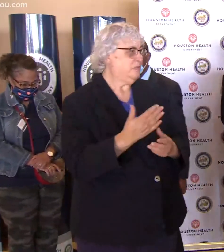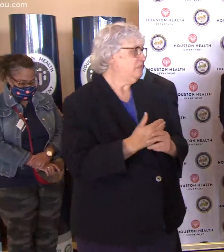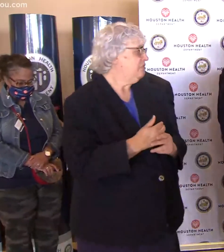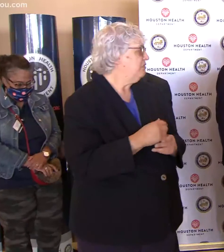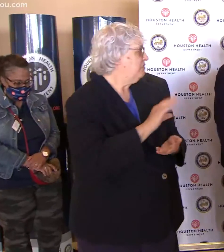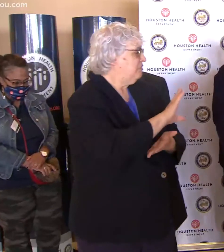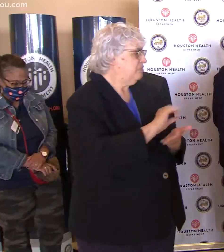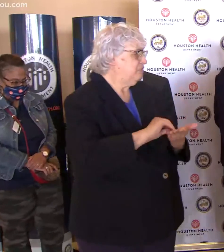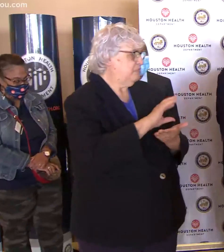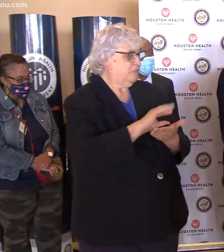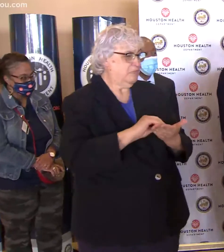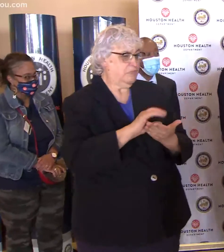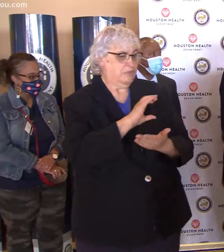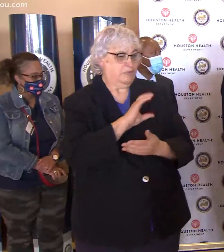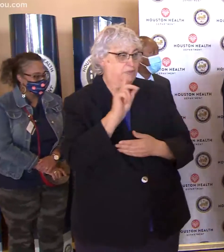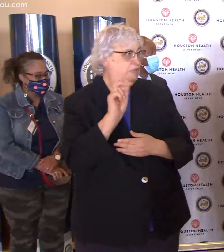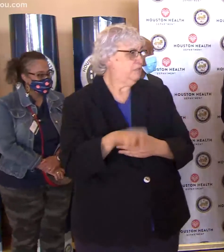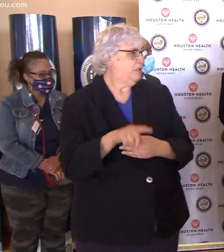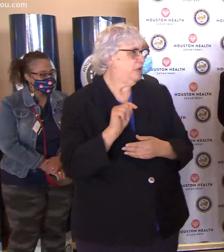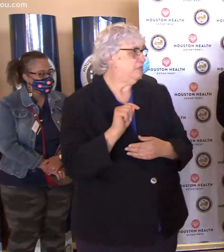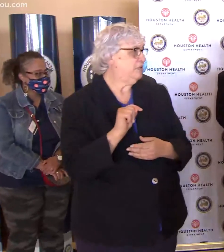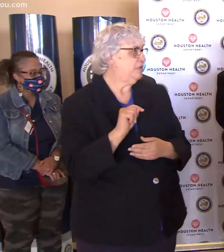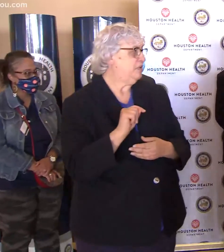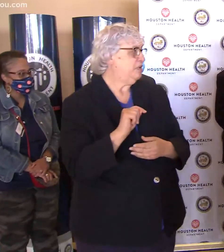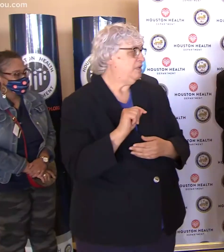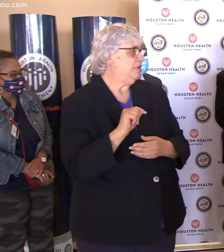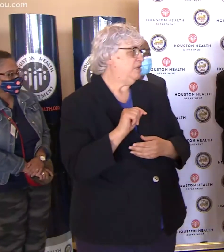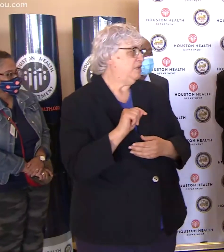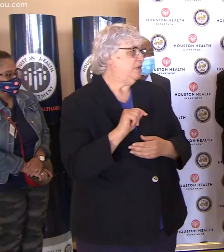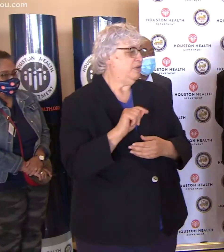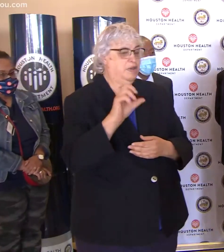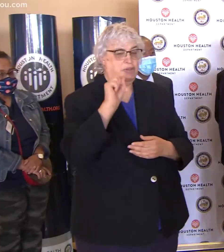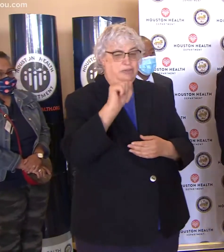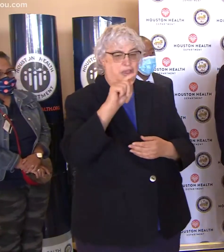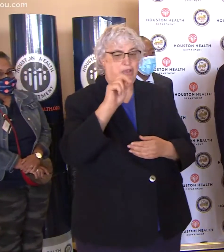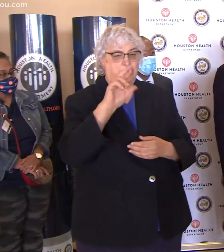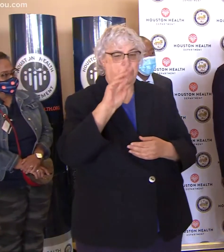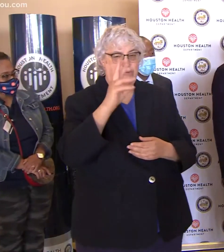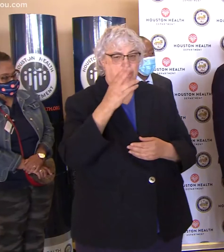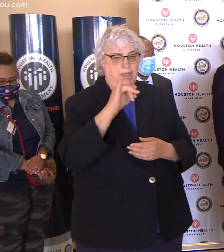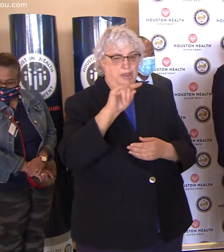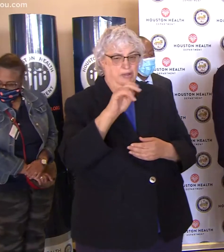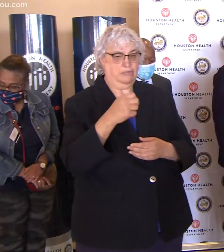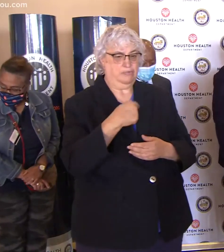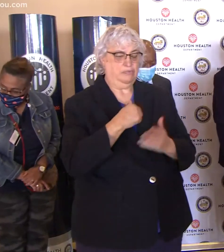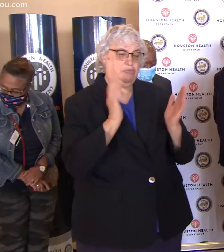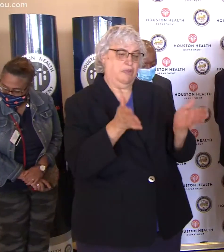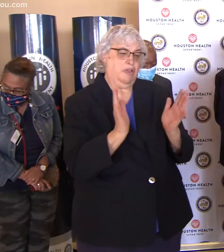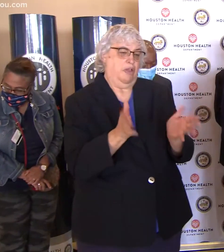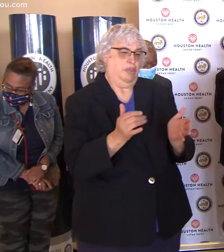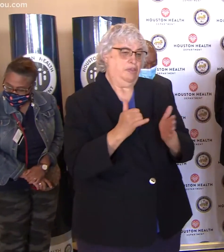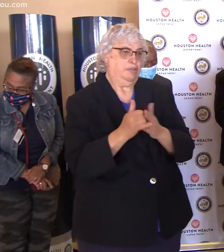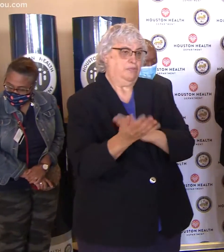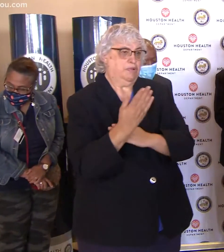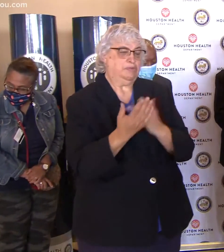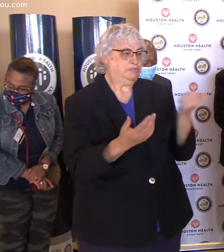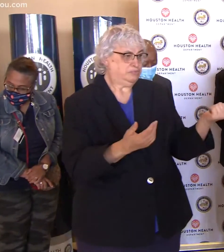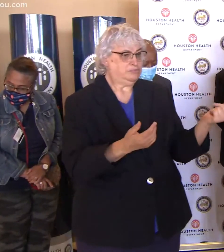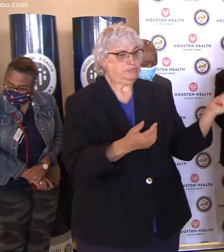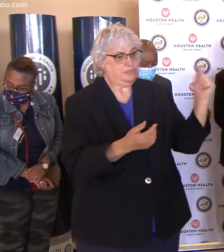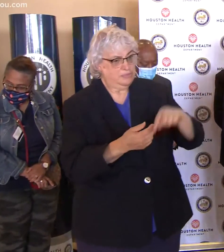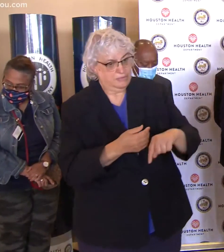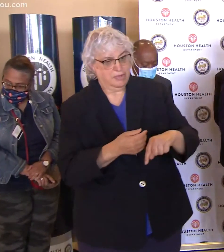mayor's thank you to the police department. Chief Satterwhite and I were on the phone very early this morning talking about what they would have to